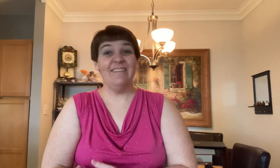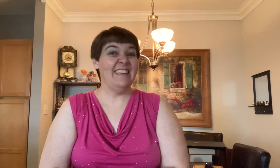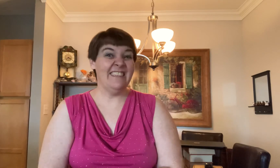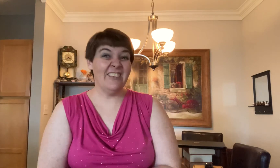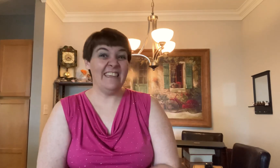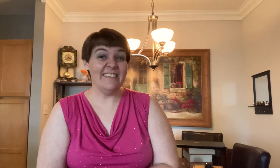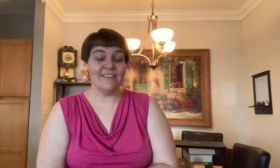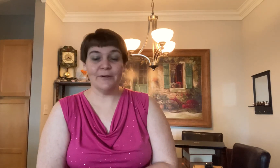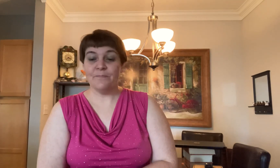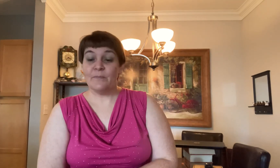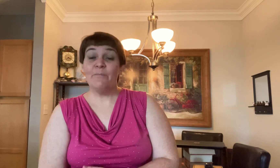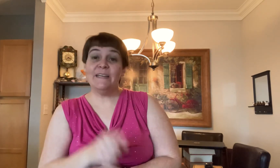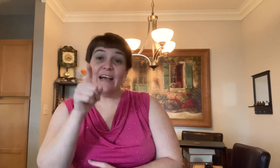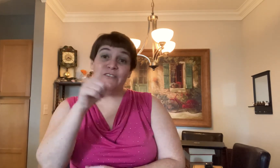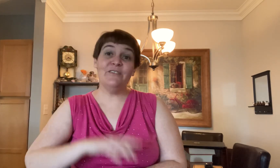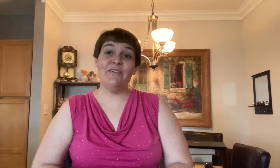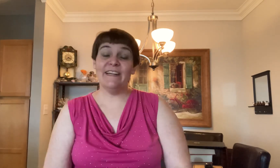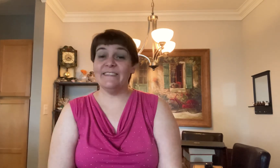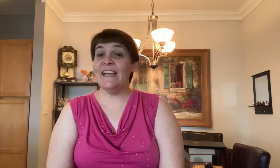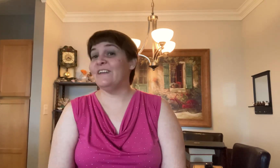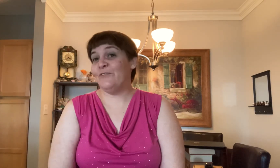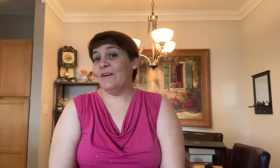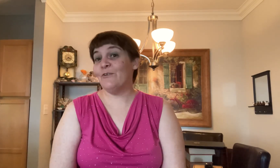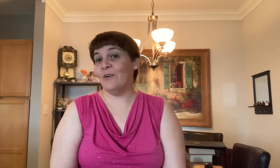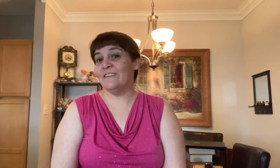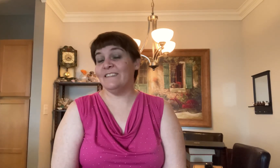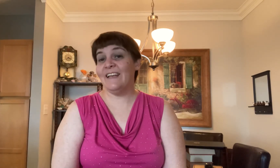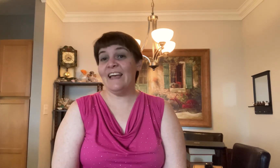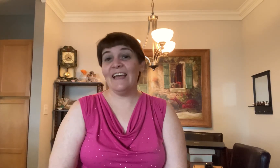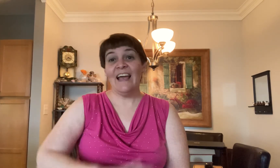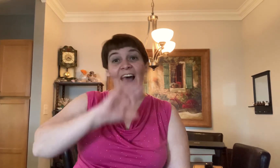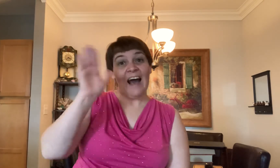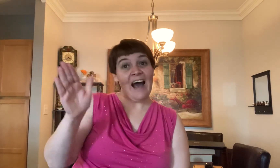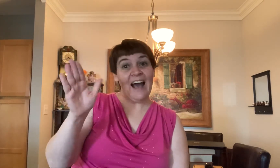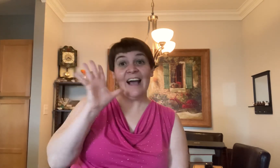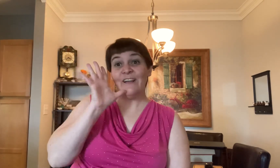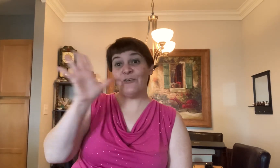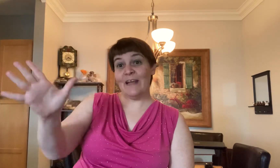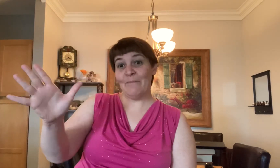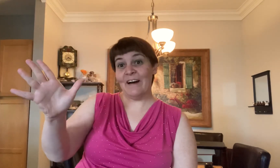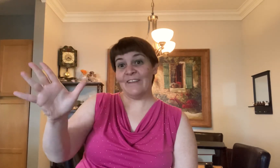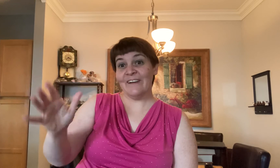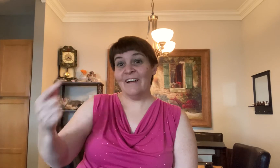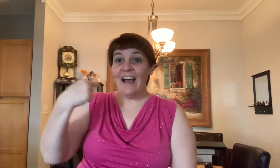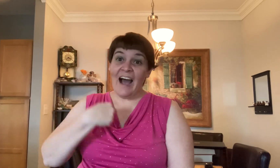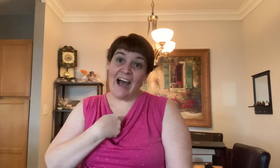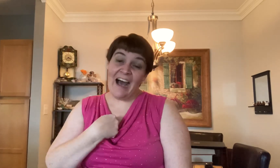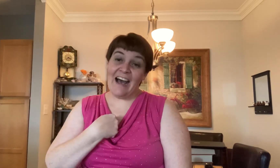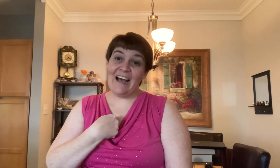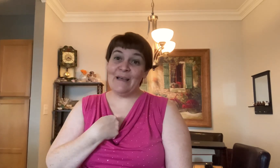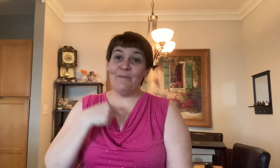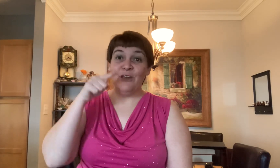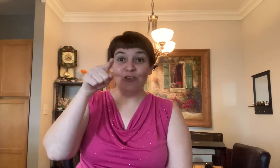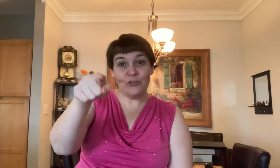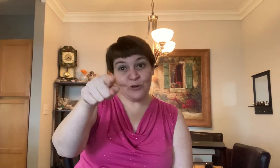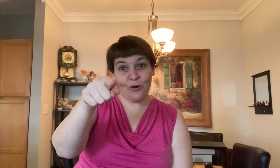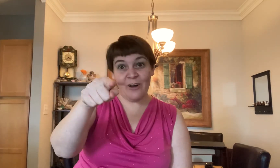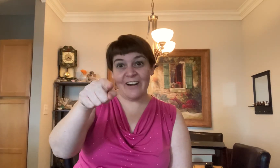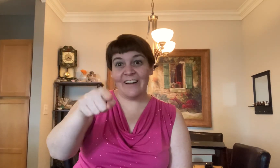It's easier. But now you know how to say it. If you ever wanted to say, "Hi, grandmother, I'm your